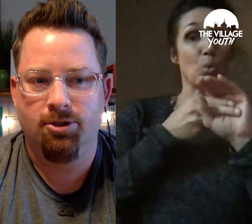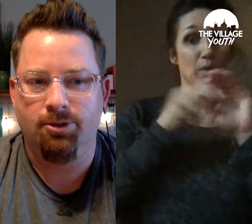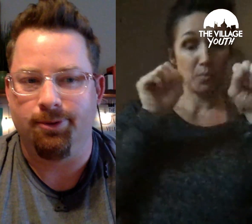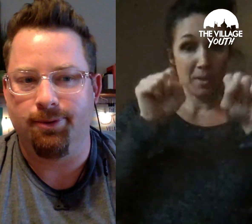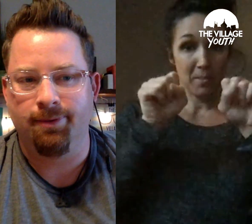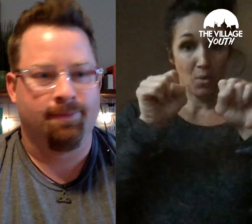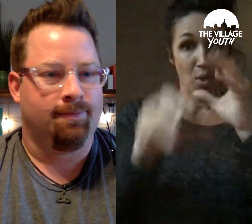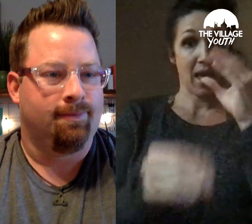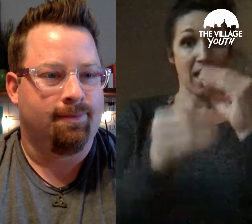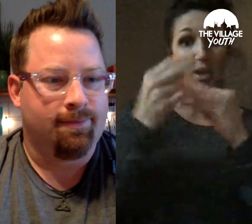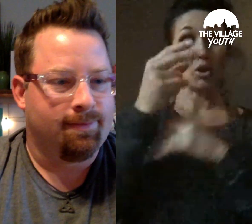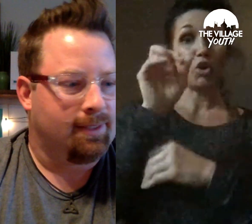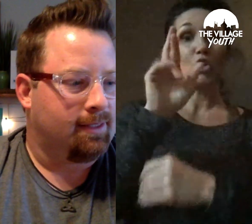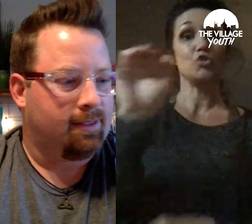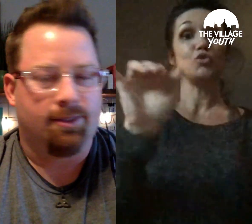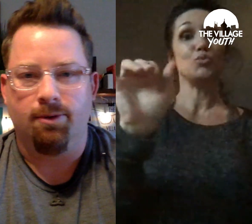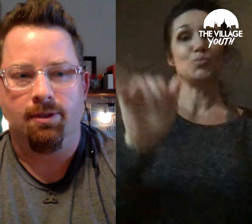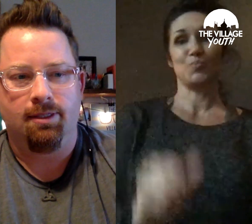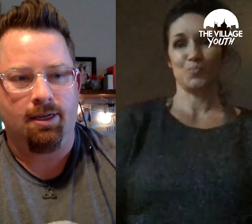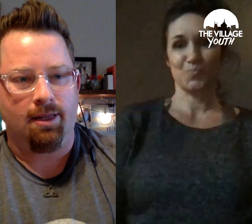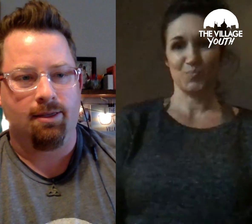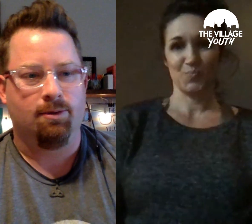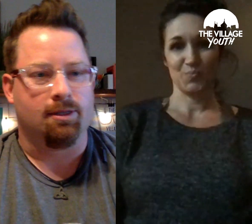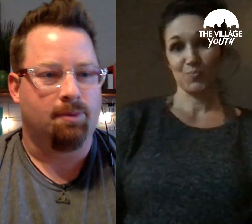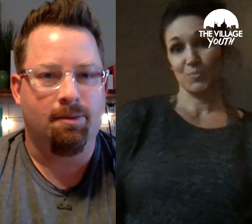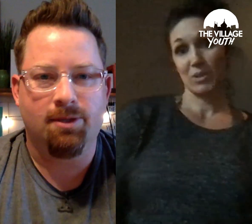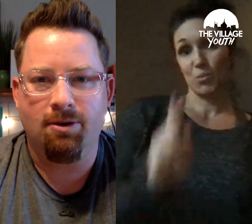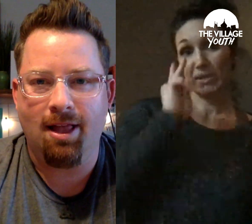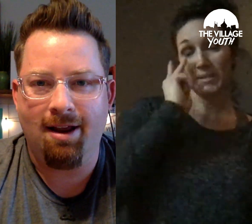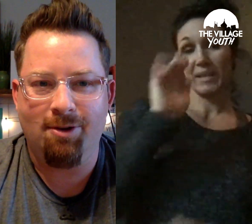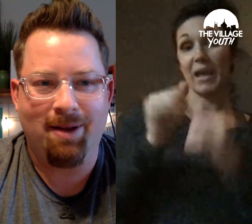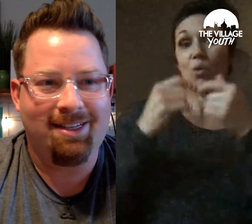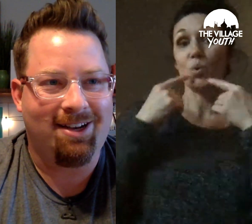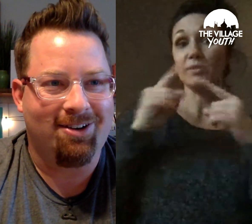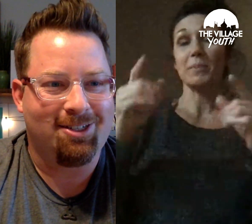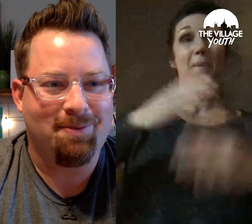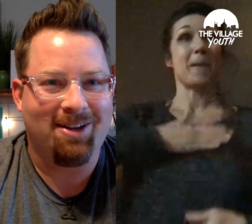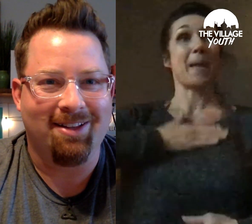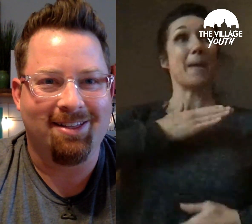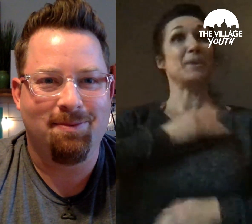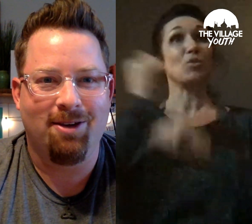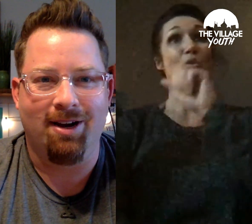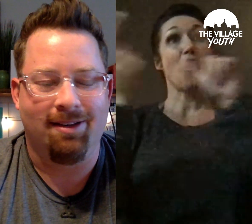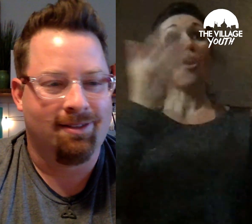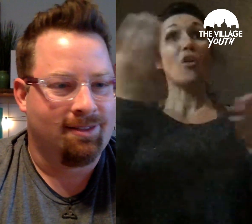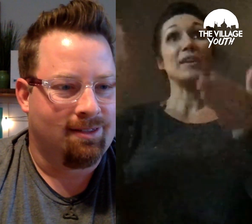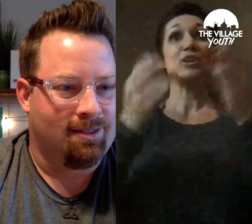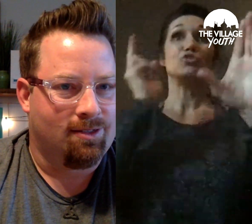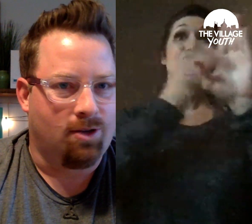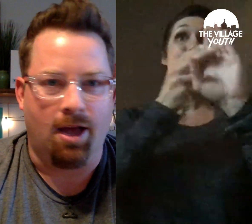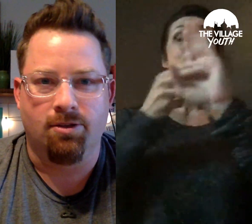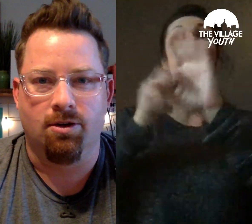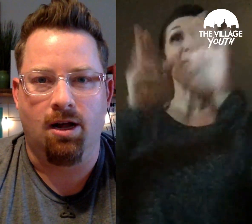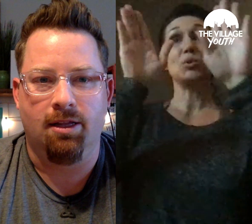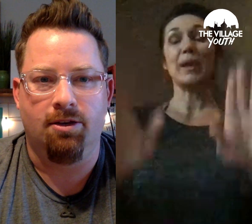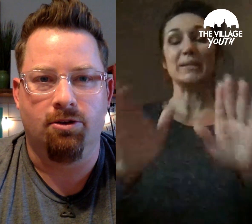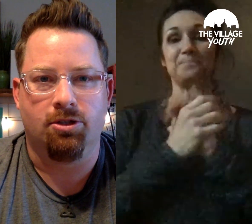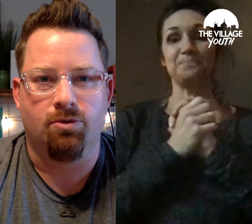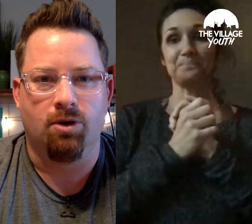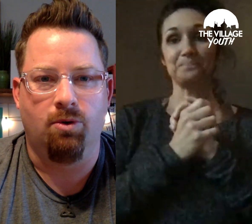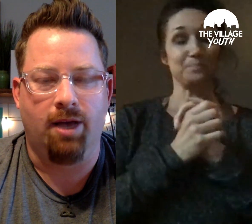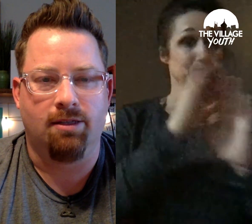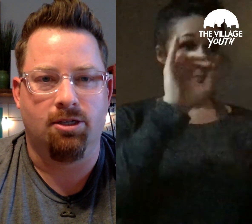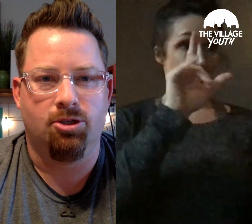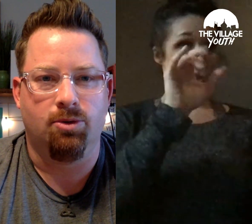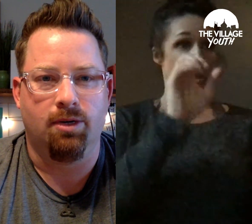her too. So we'll see how this works. But I'm so glad everybody's here and jumping on. This will be great. So yeah, so Colleen, you'll